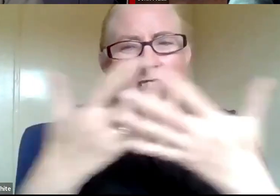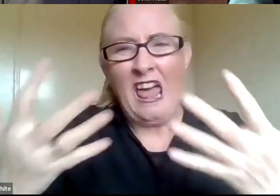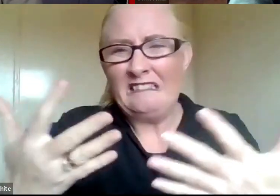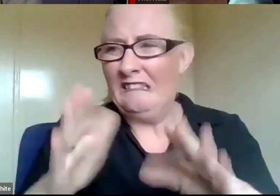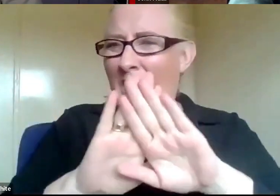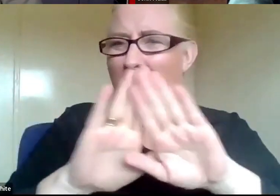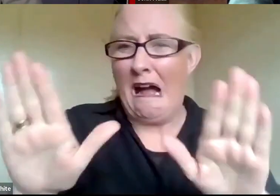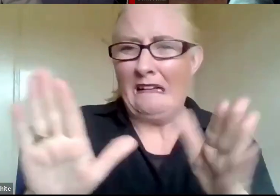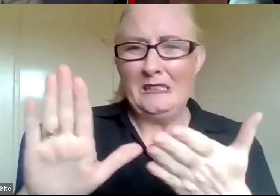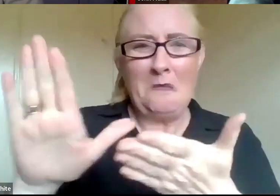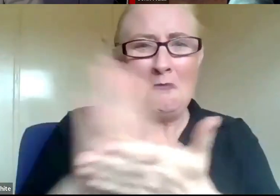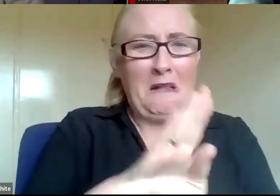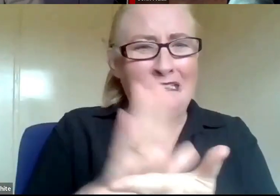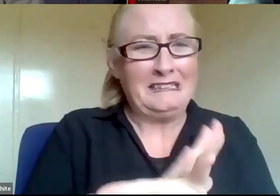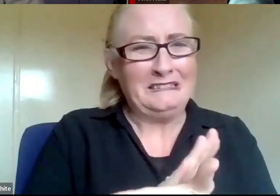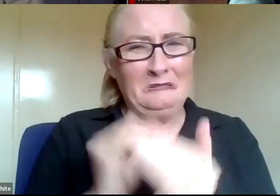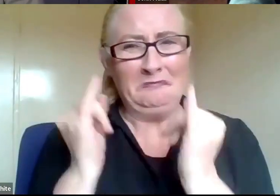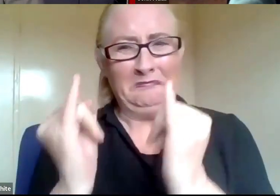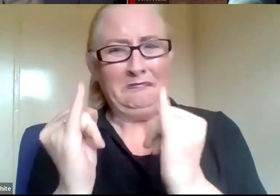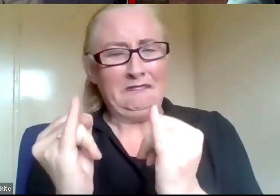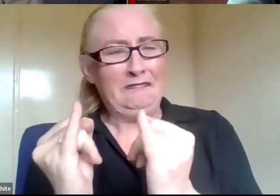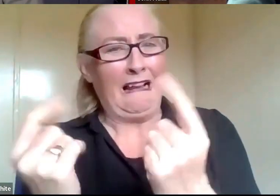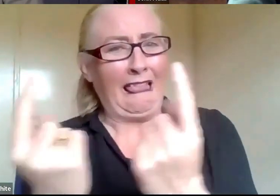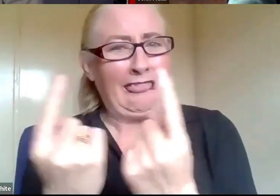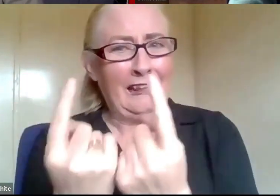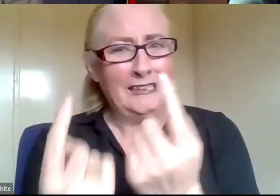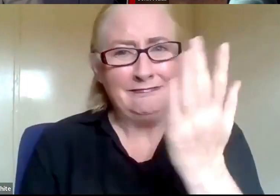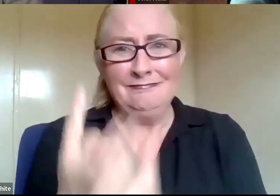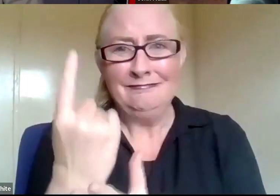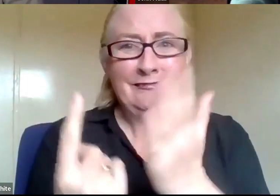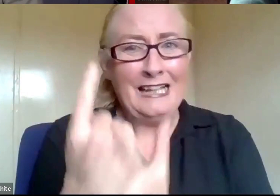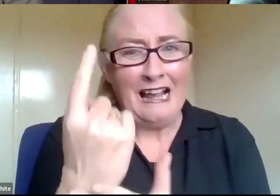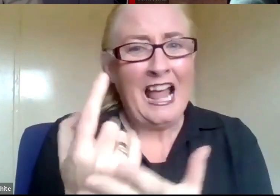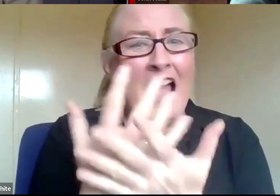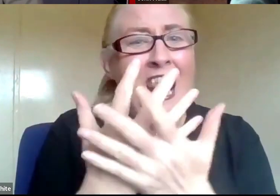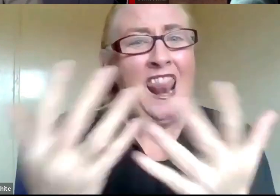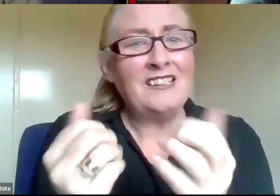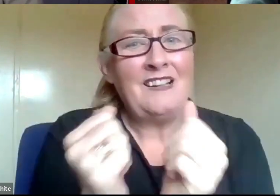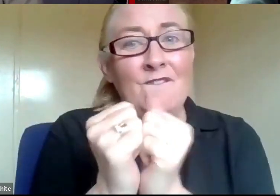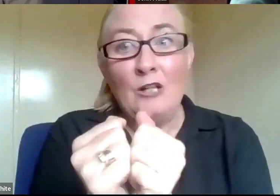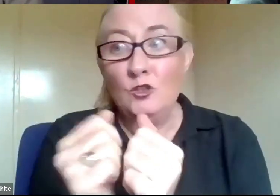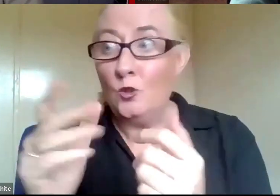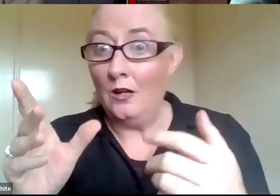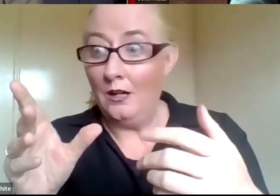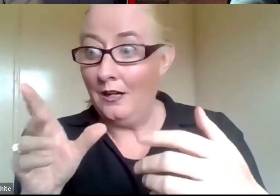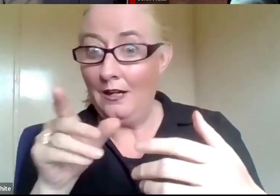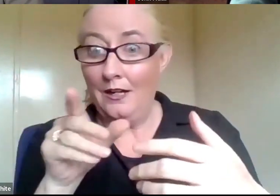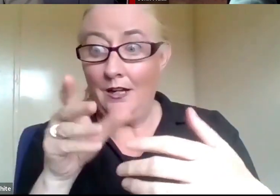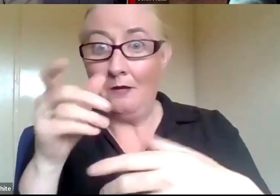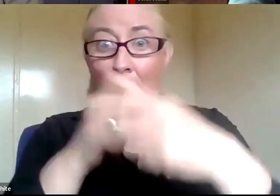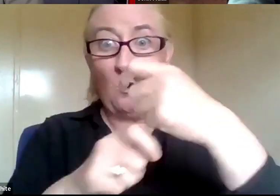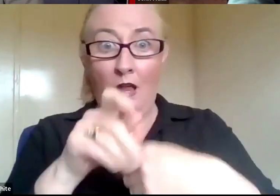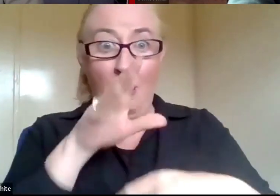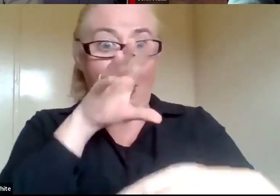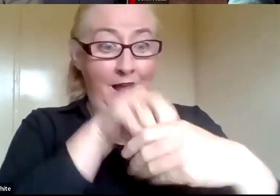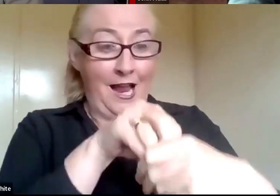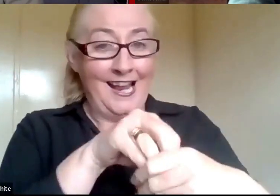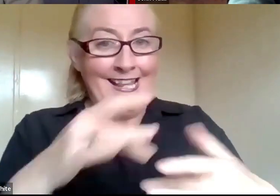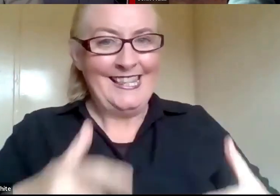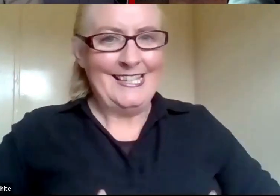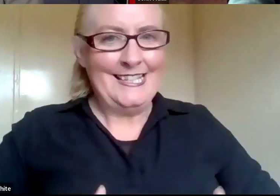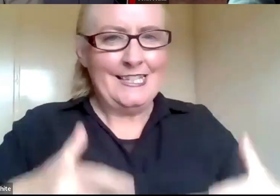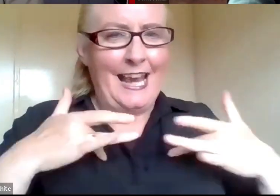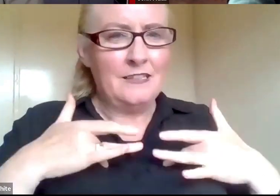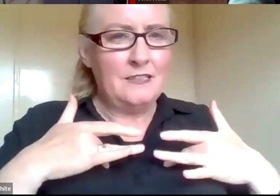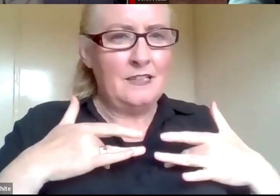of the values in action-centered leadership have been implicit. You know,